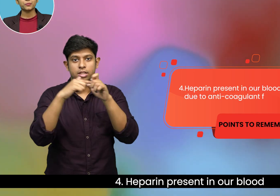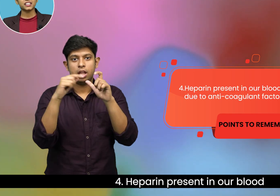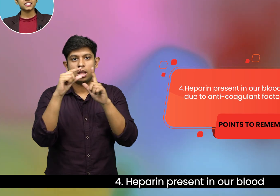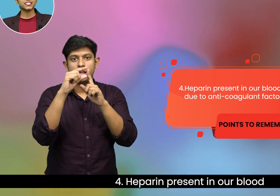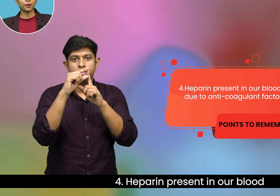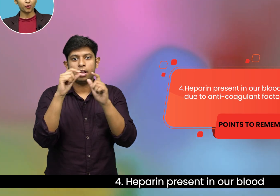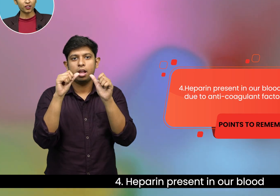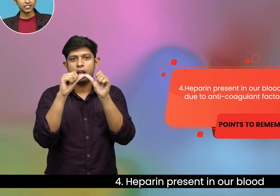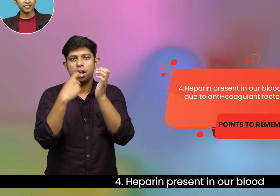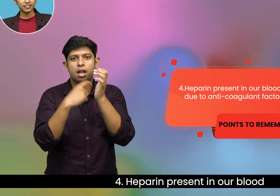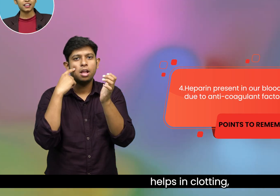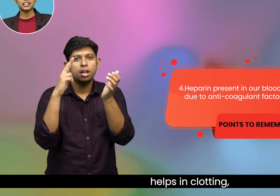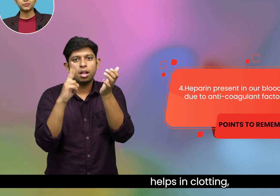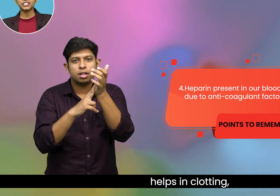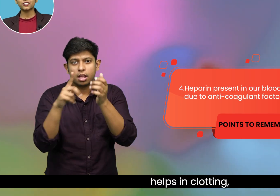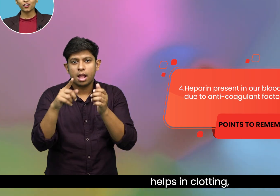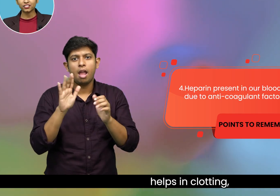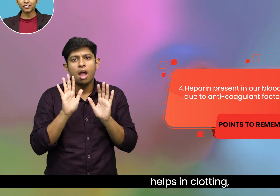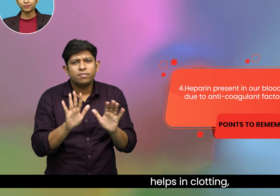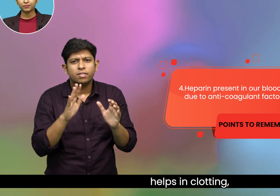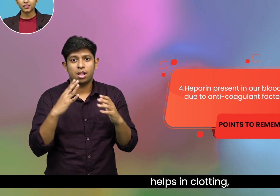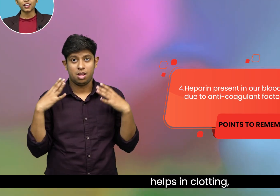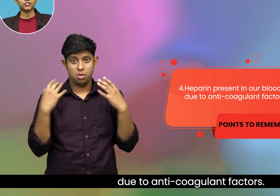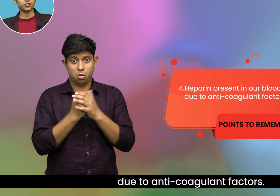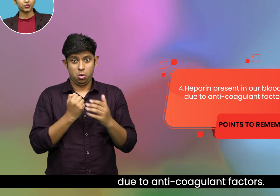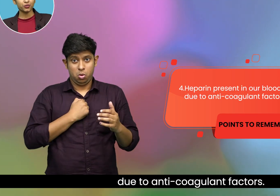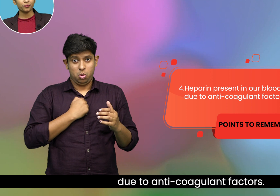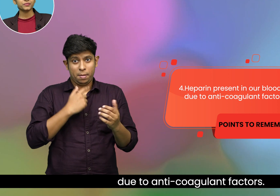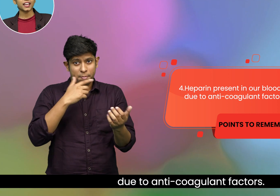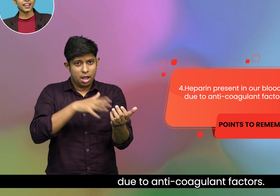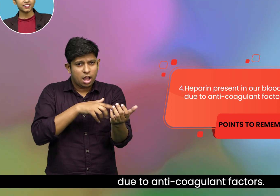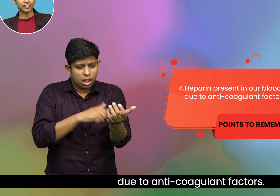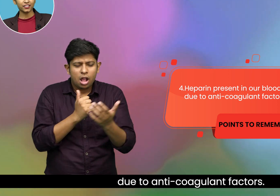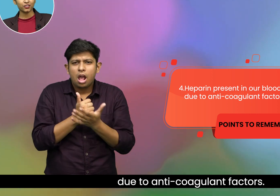Heparin present in our body helps in clotting due to